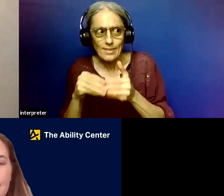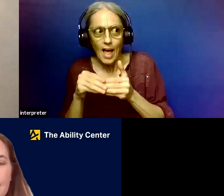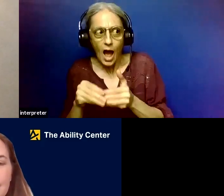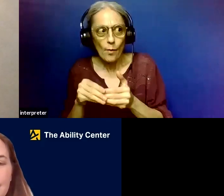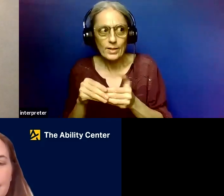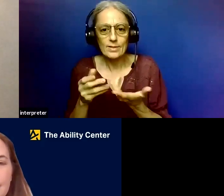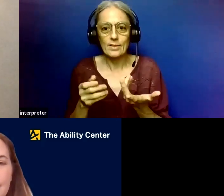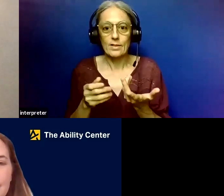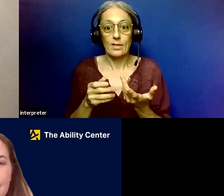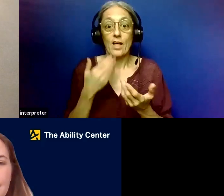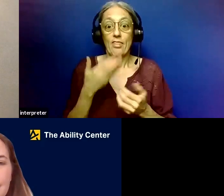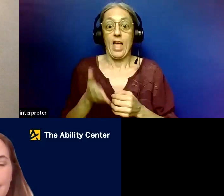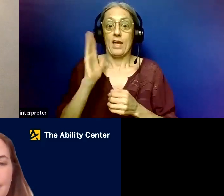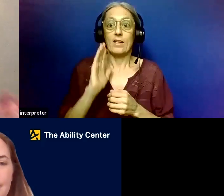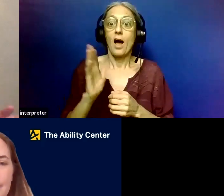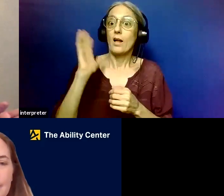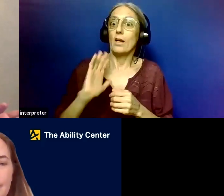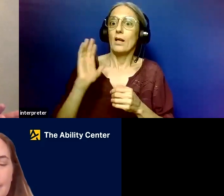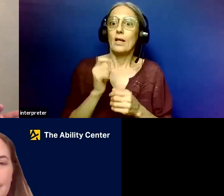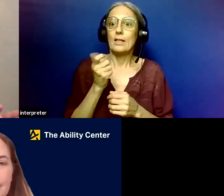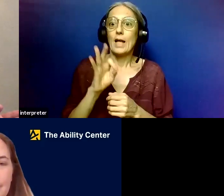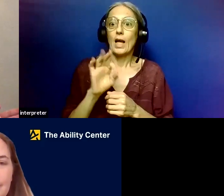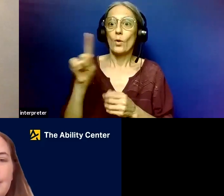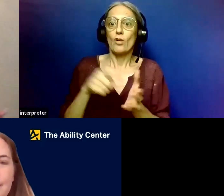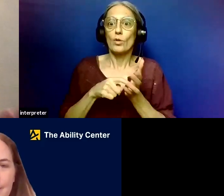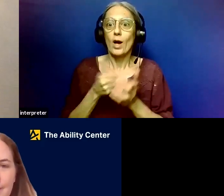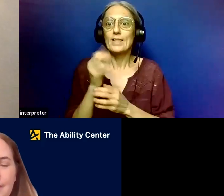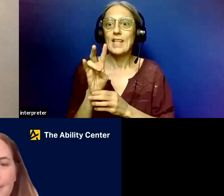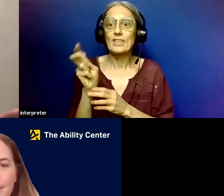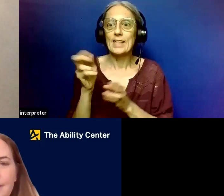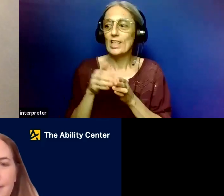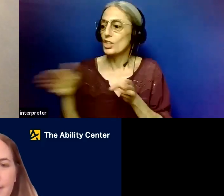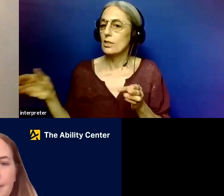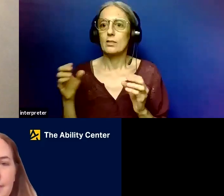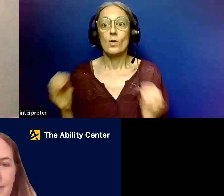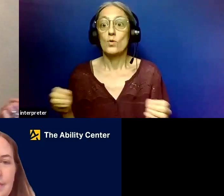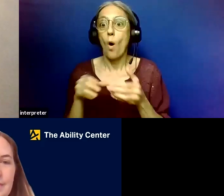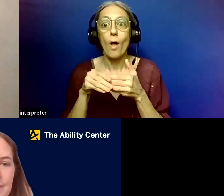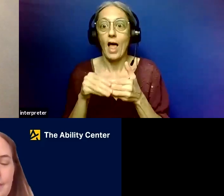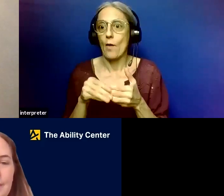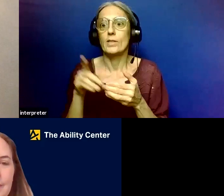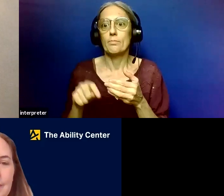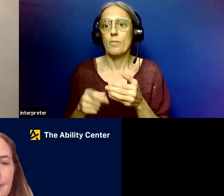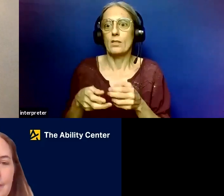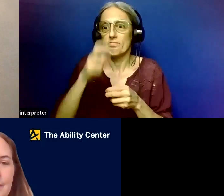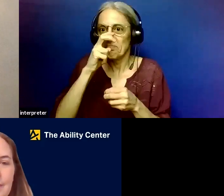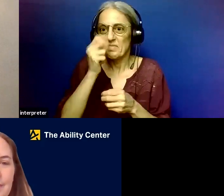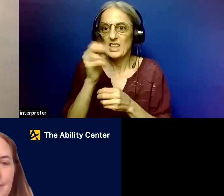standards when it was 17 inches on the nose and you had no allowance. Now you've got 2 inches, be happy.